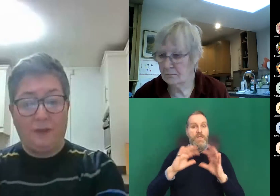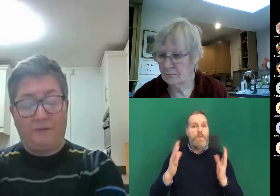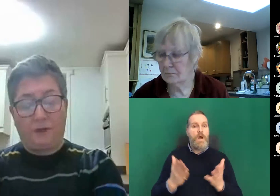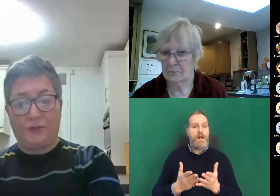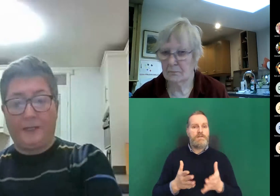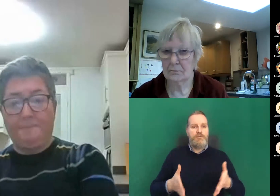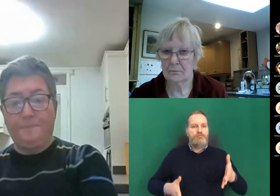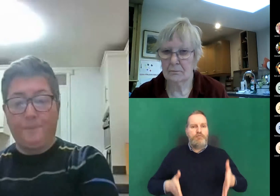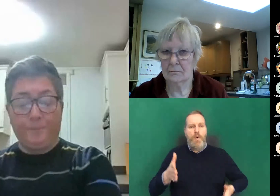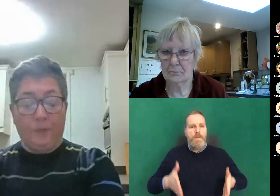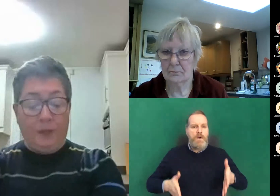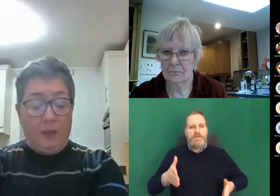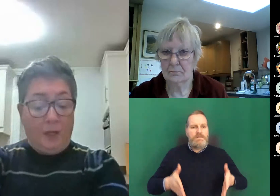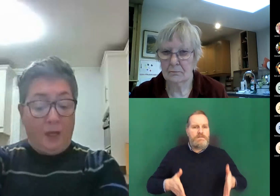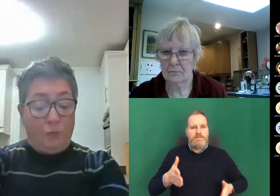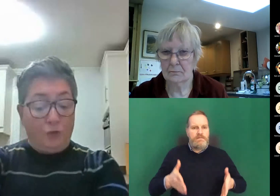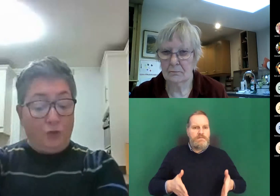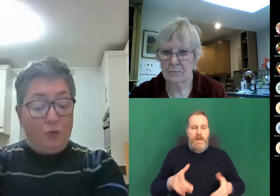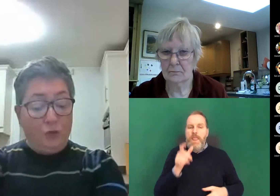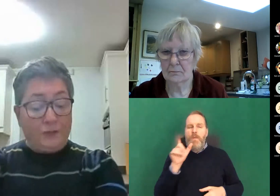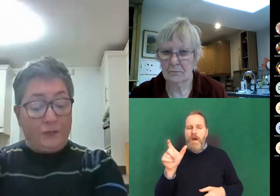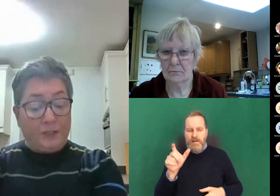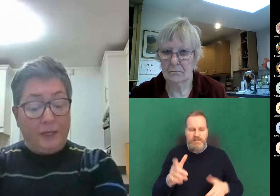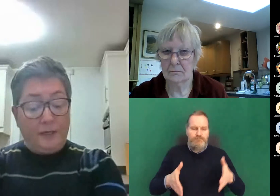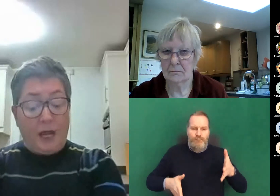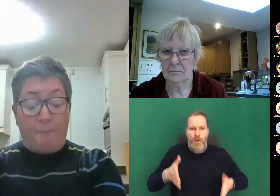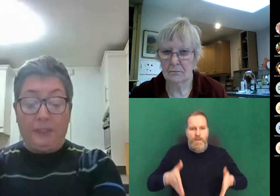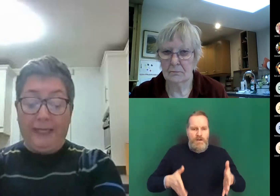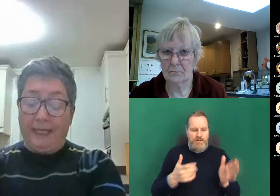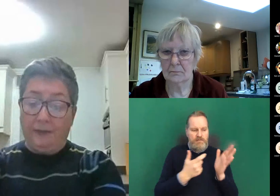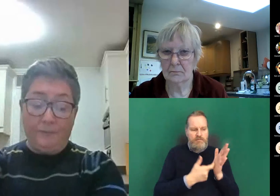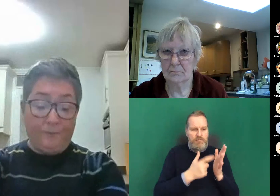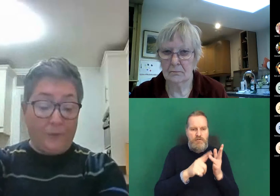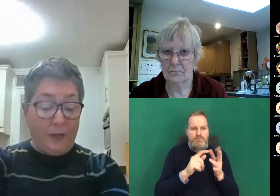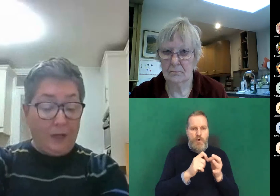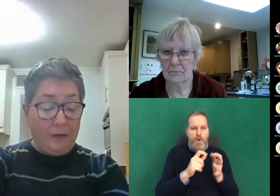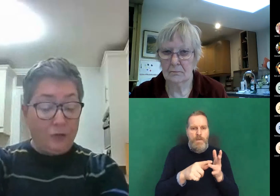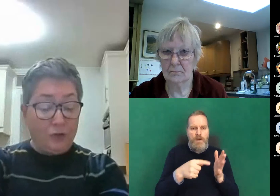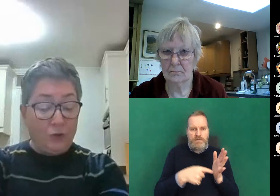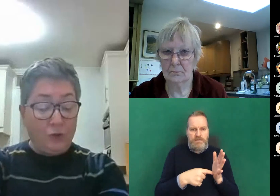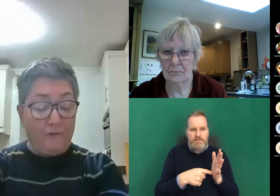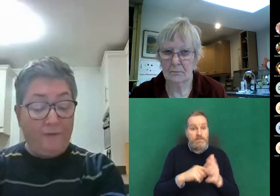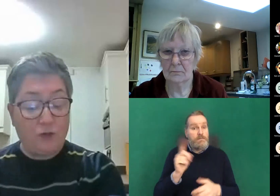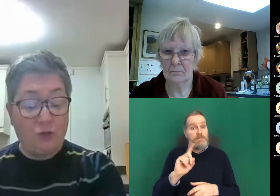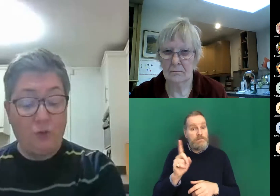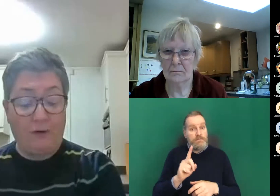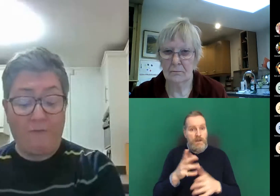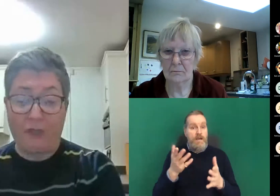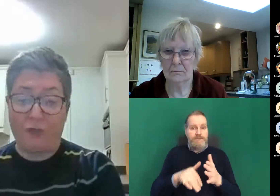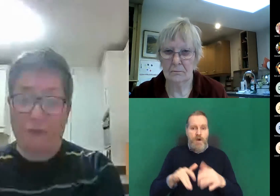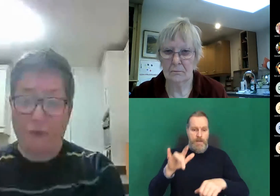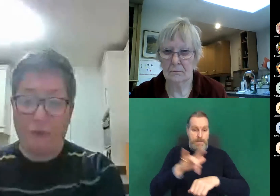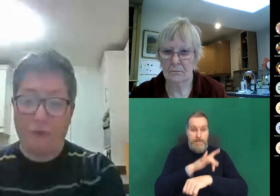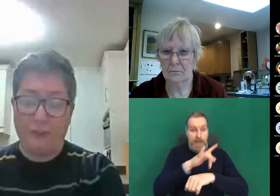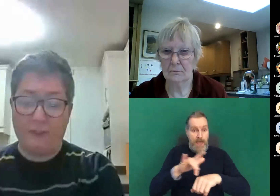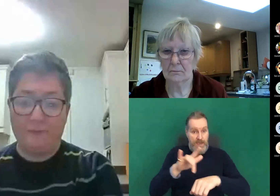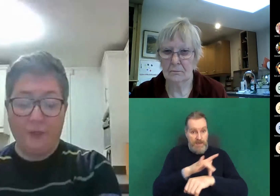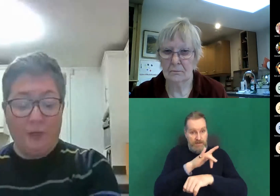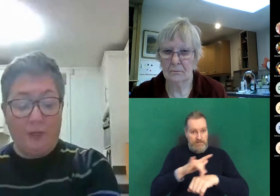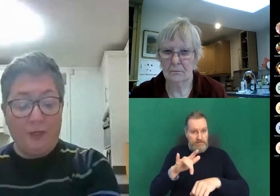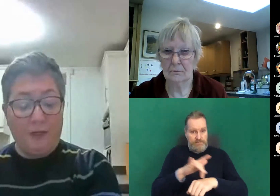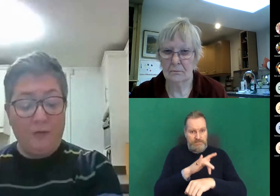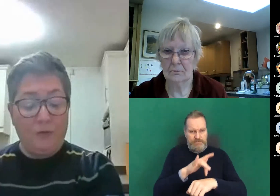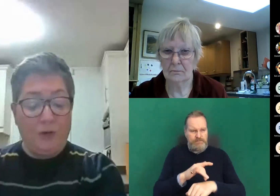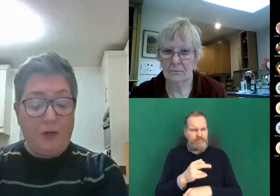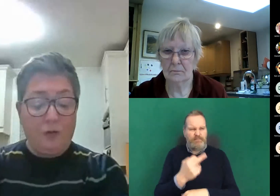was used for the first time. It was used in a play to refer to a fictional